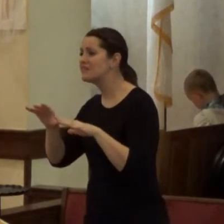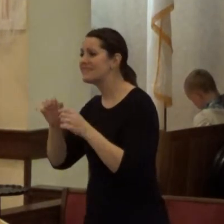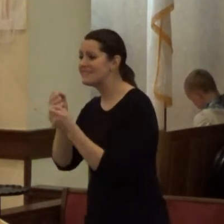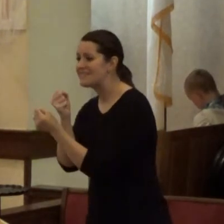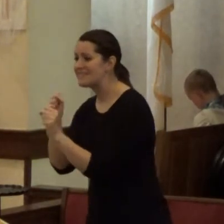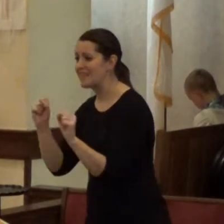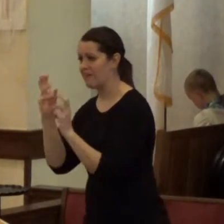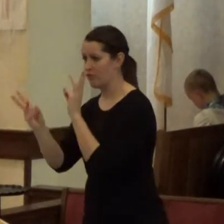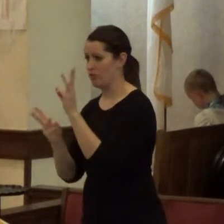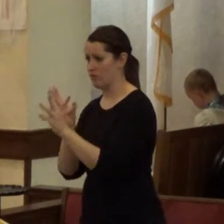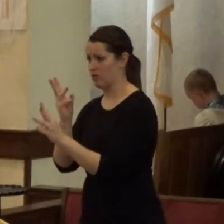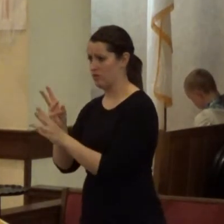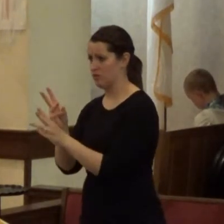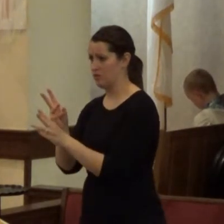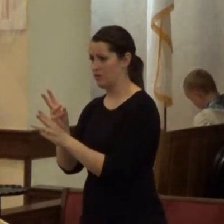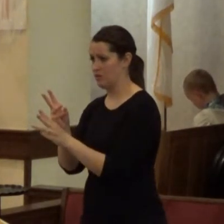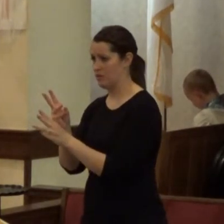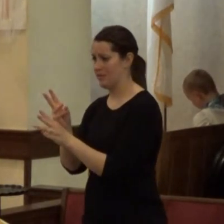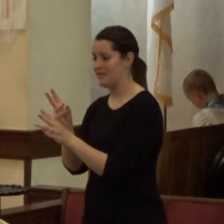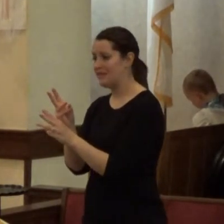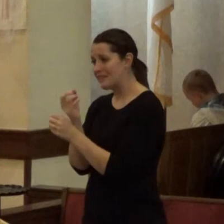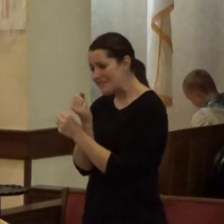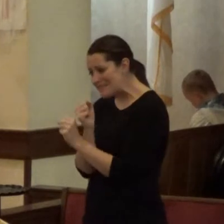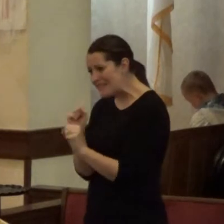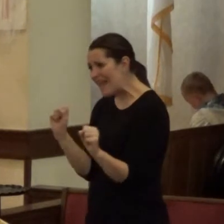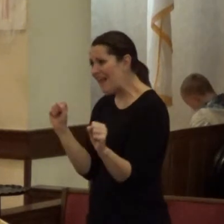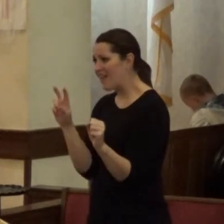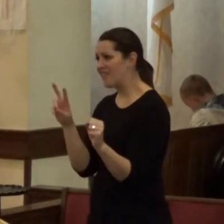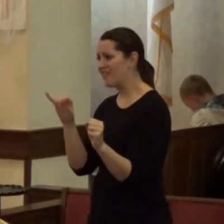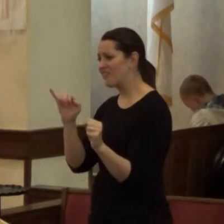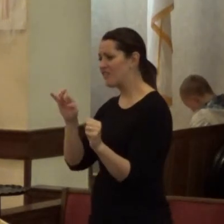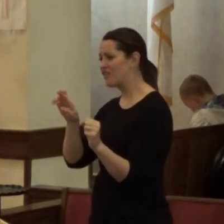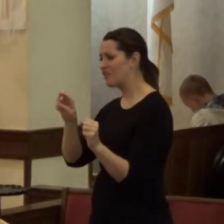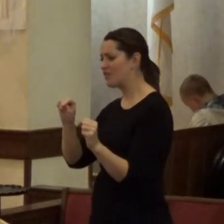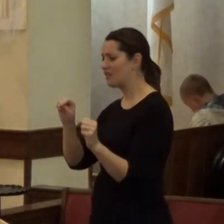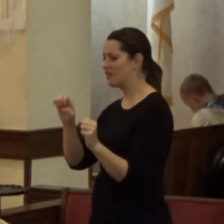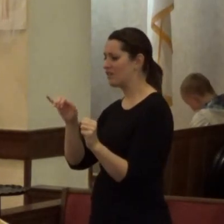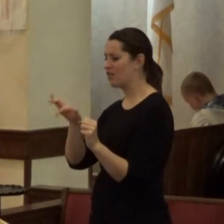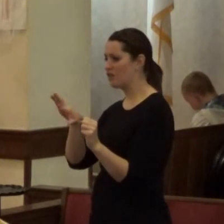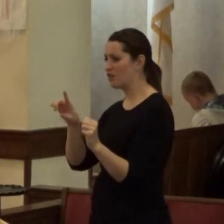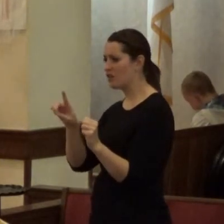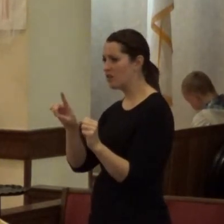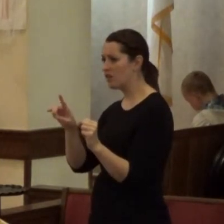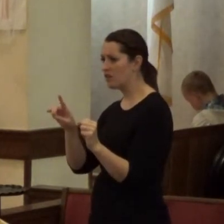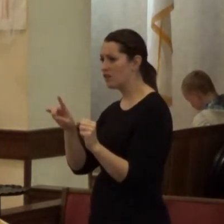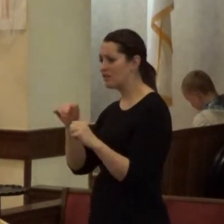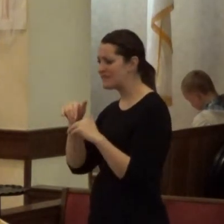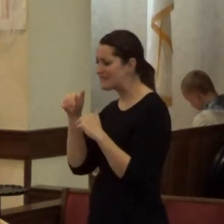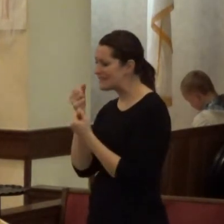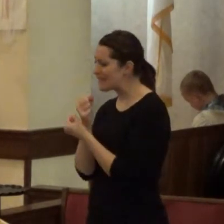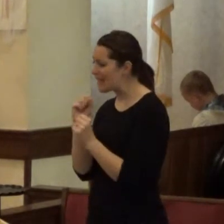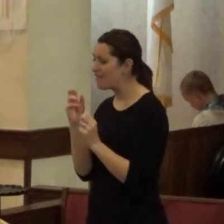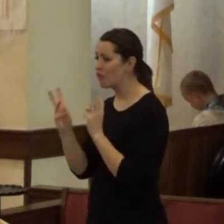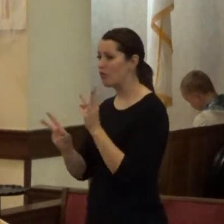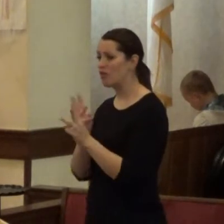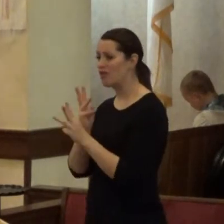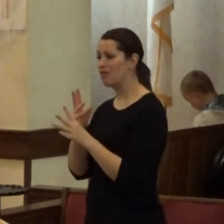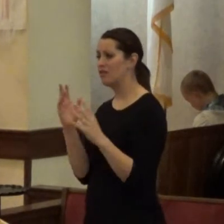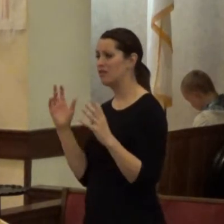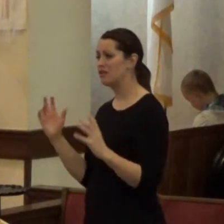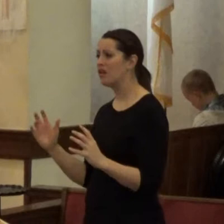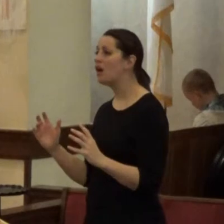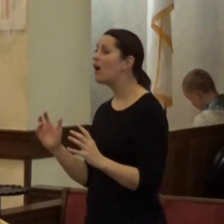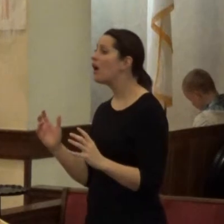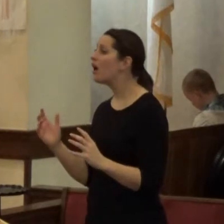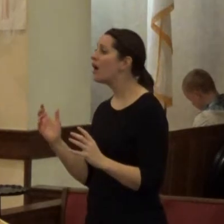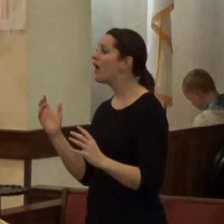it, to save the vineyard, to save the world.